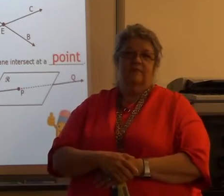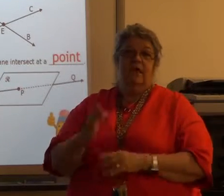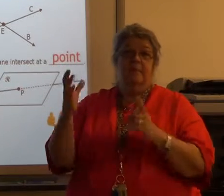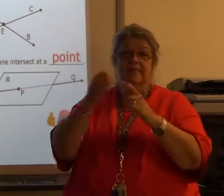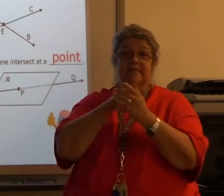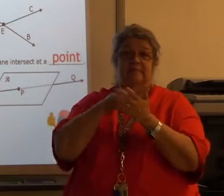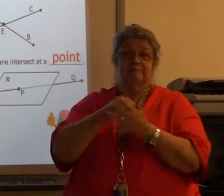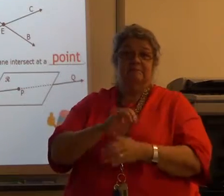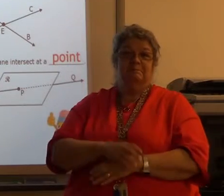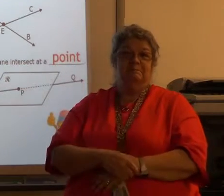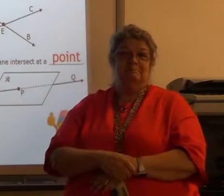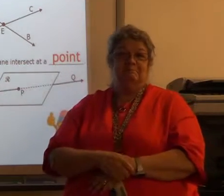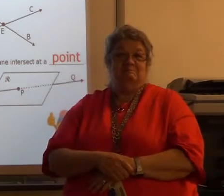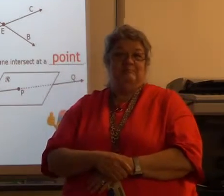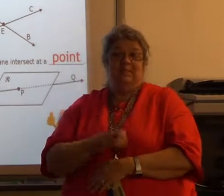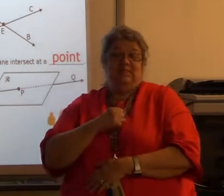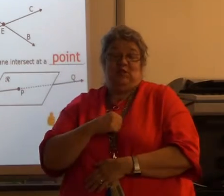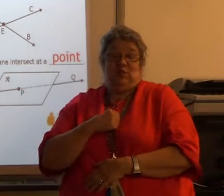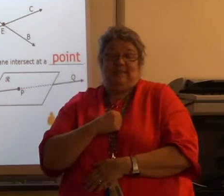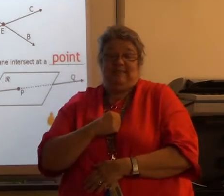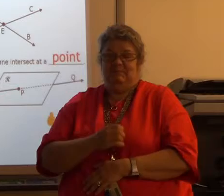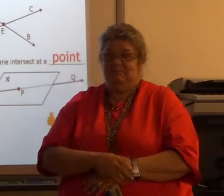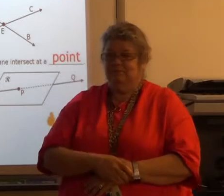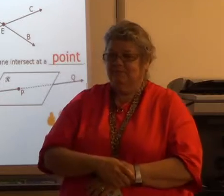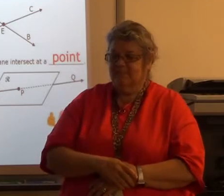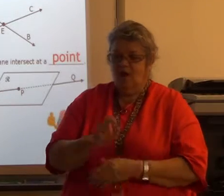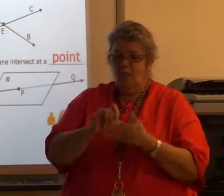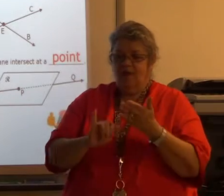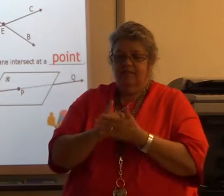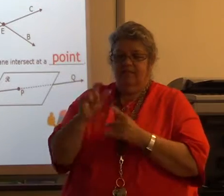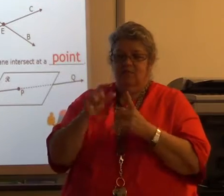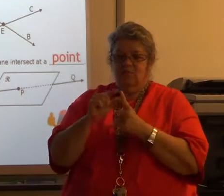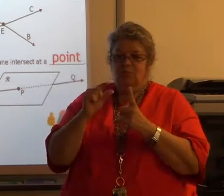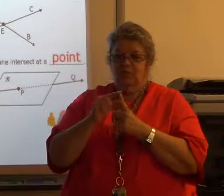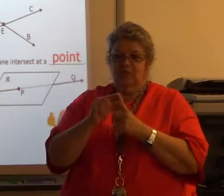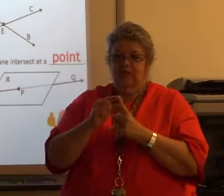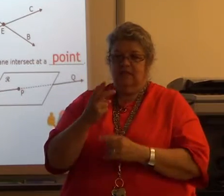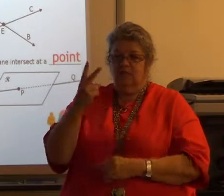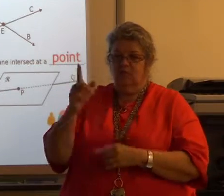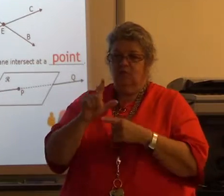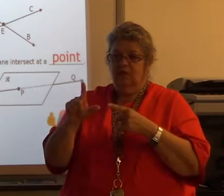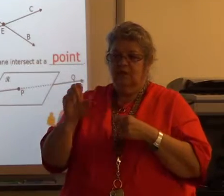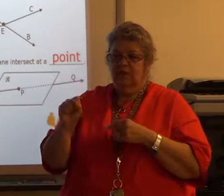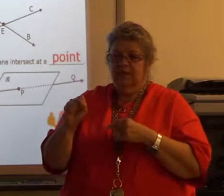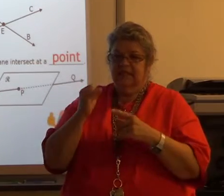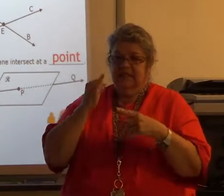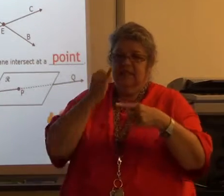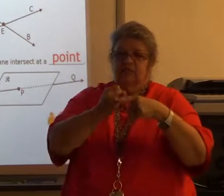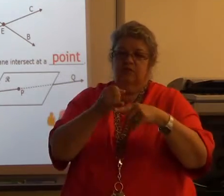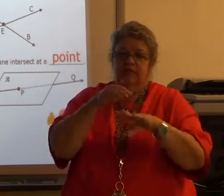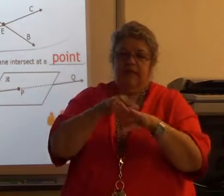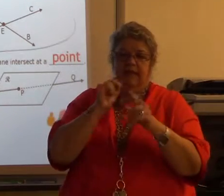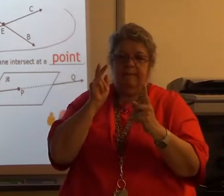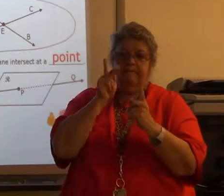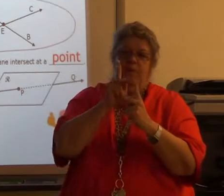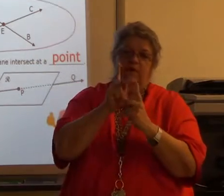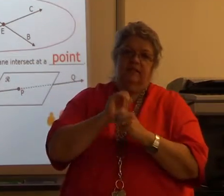Now we need to write these words and draw the picture. 2 lines intersect at a point. Here's 2